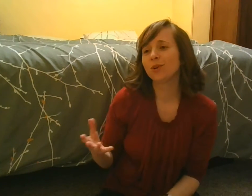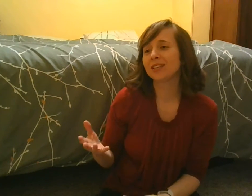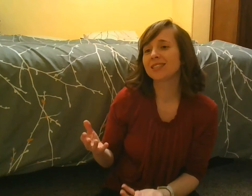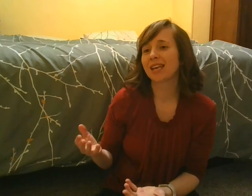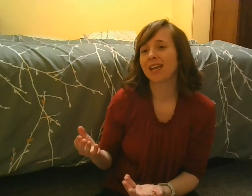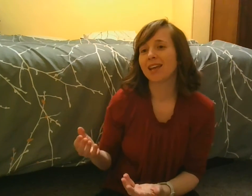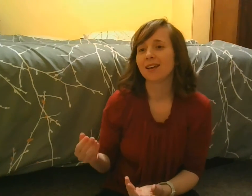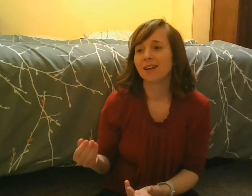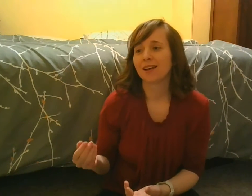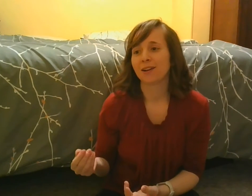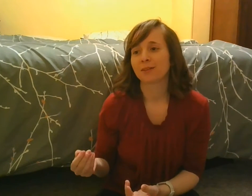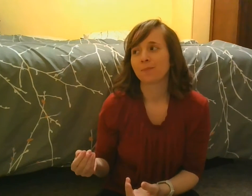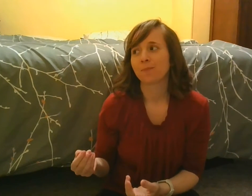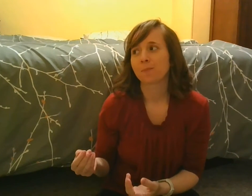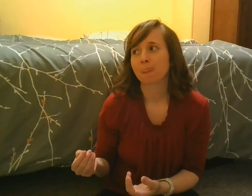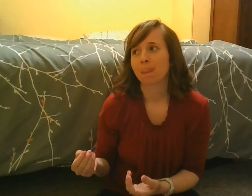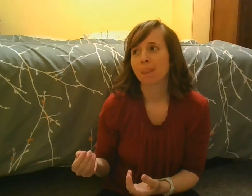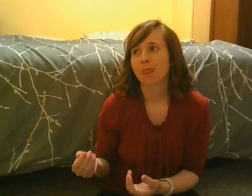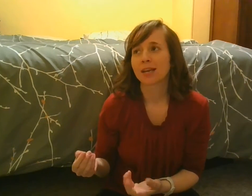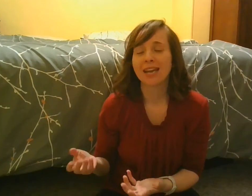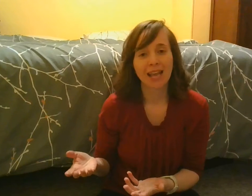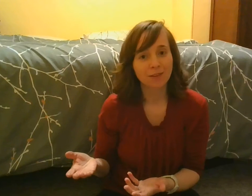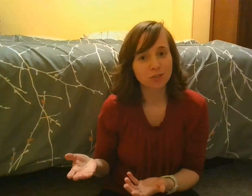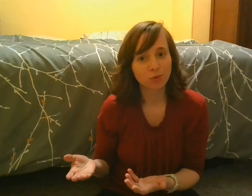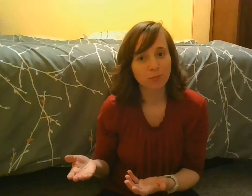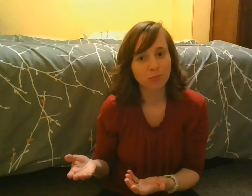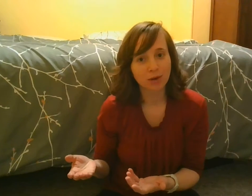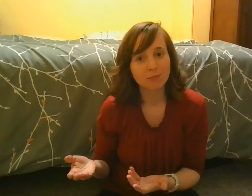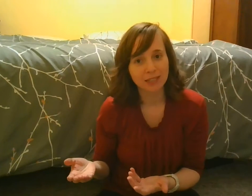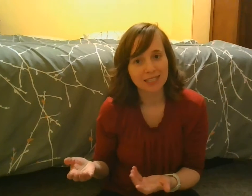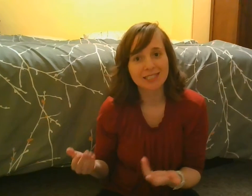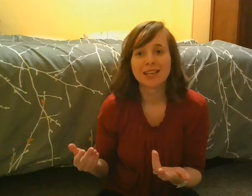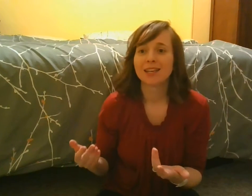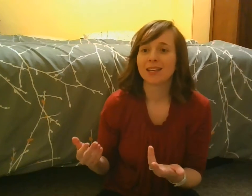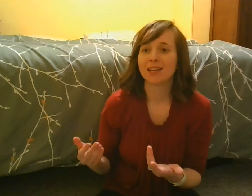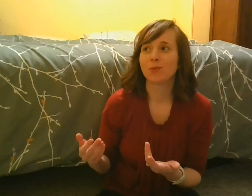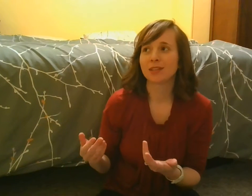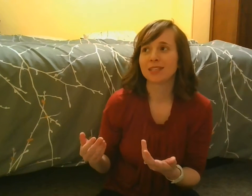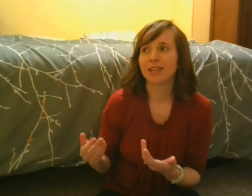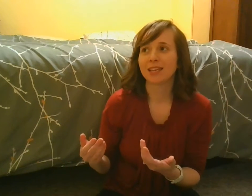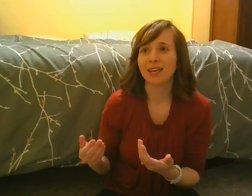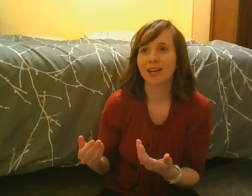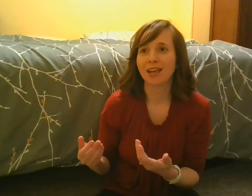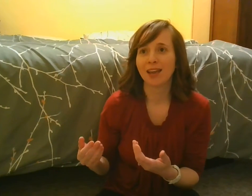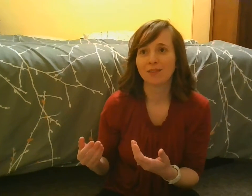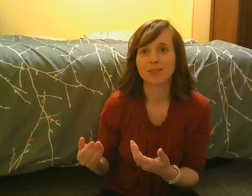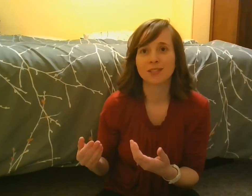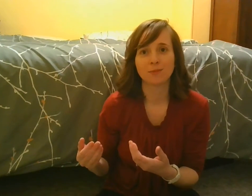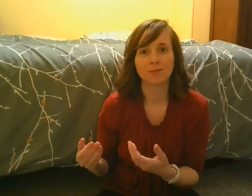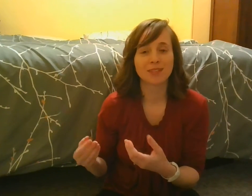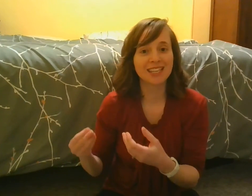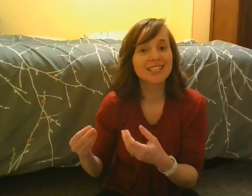wouldn't say, can I have some more bread, please? You wouldn't say, can I have some kiss